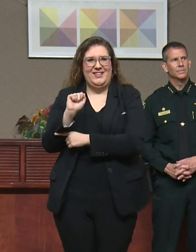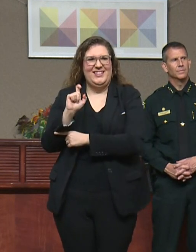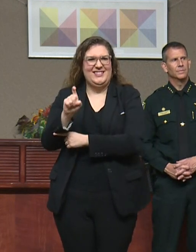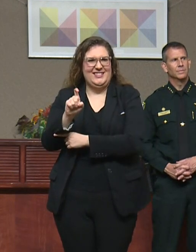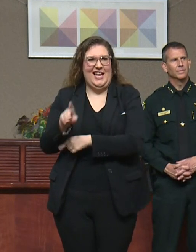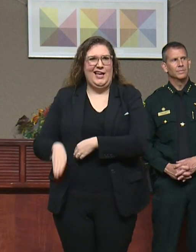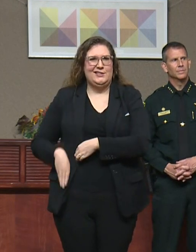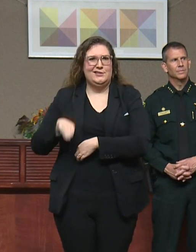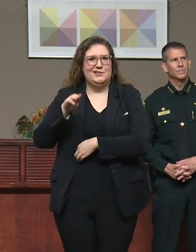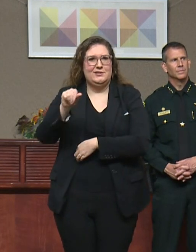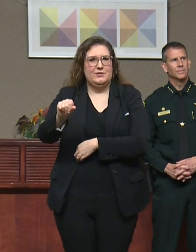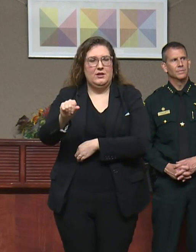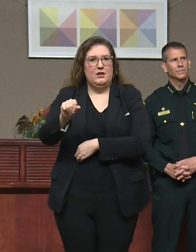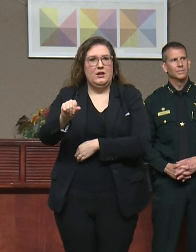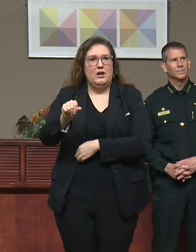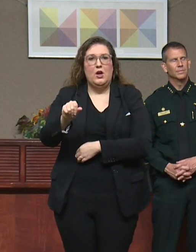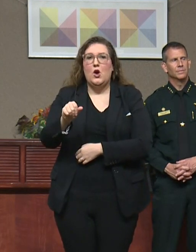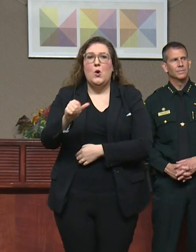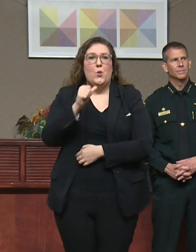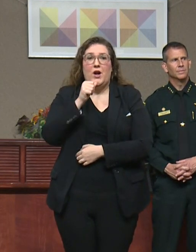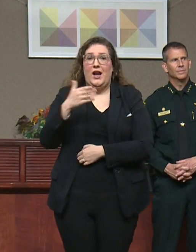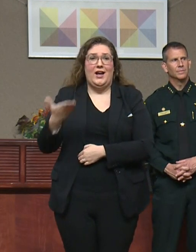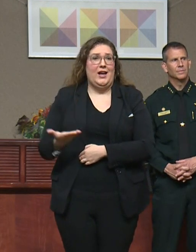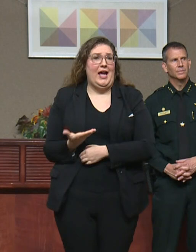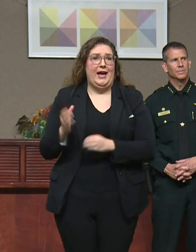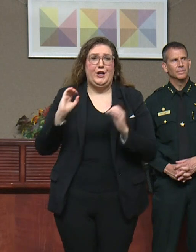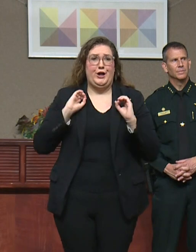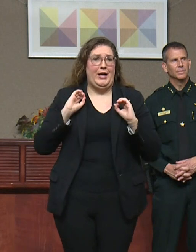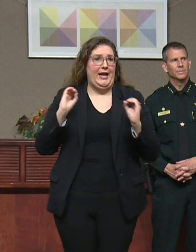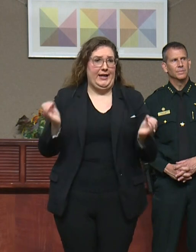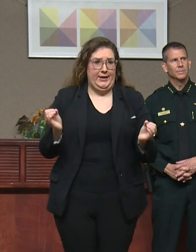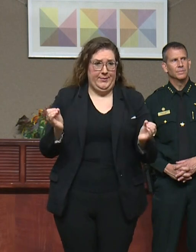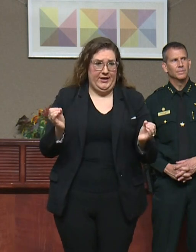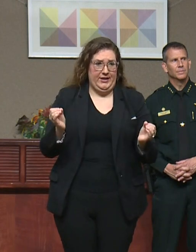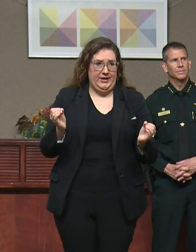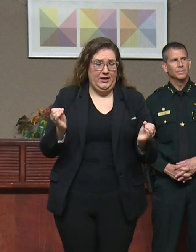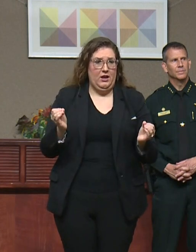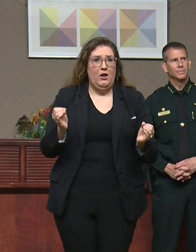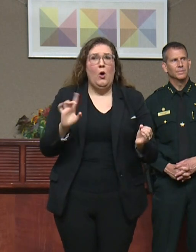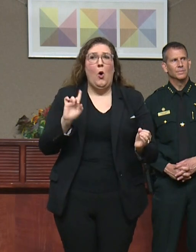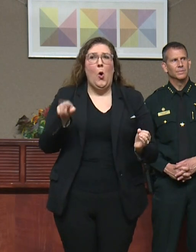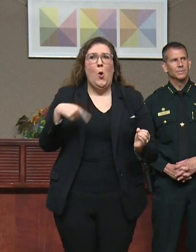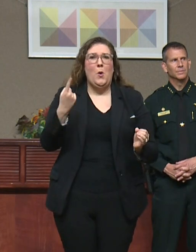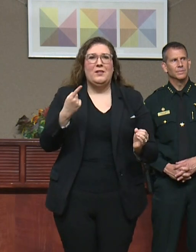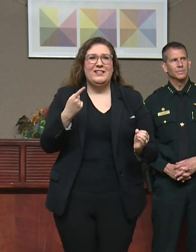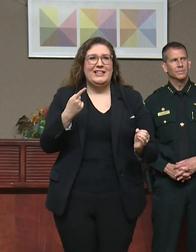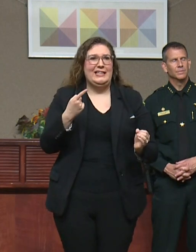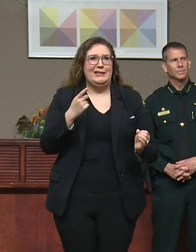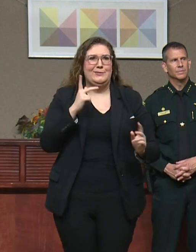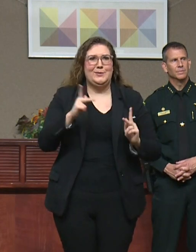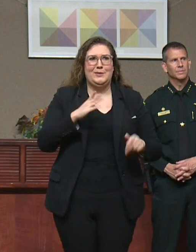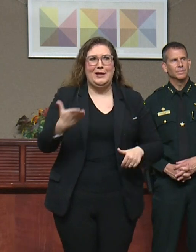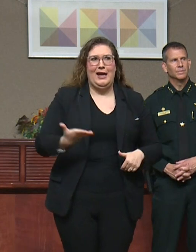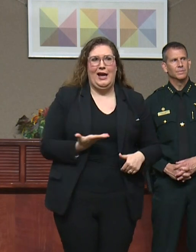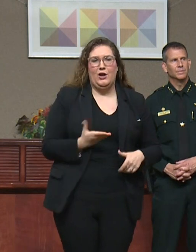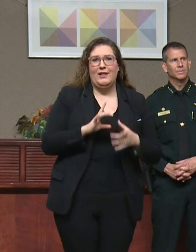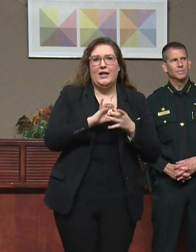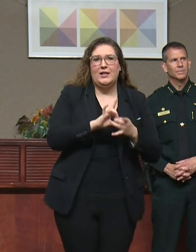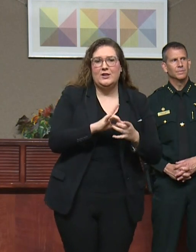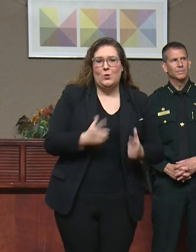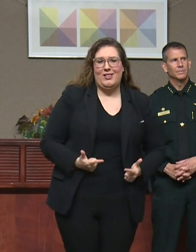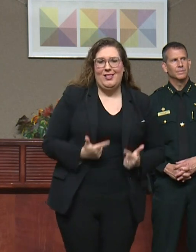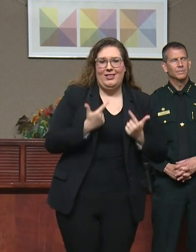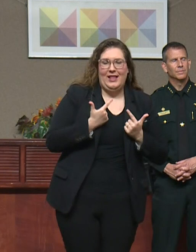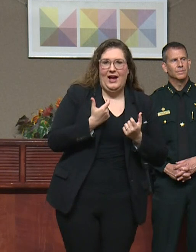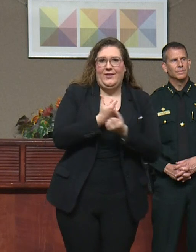look at no new positions with the exception of those with life, health, and safety or wellness